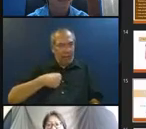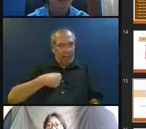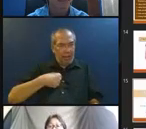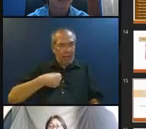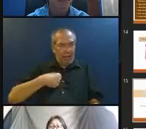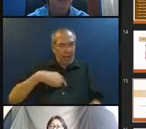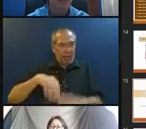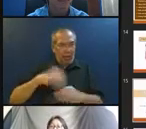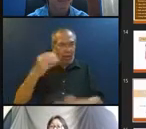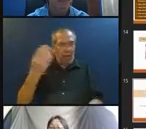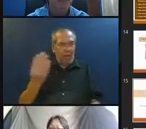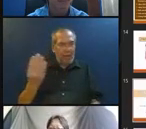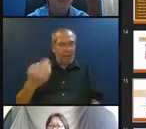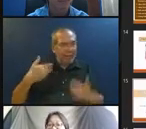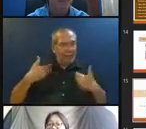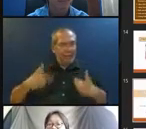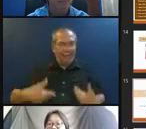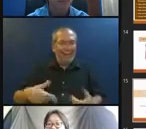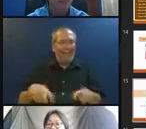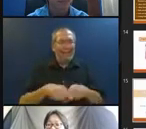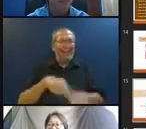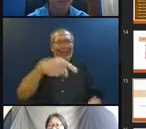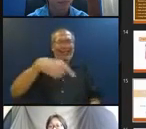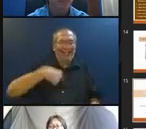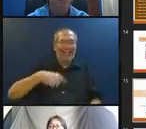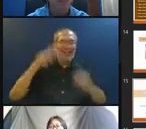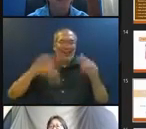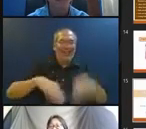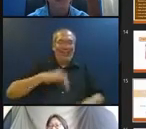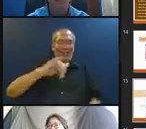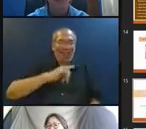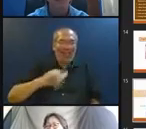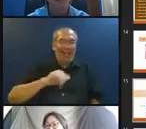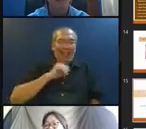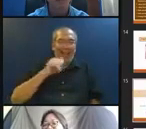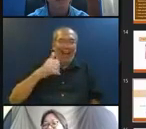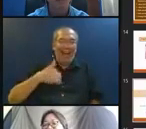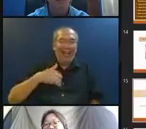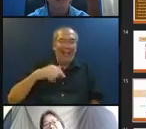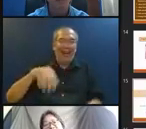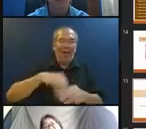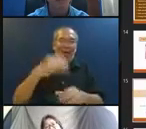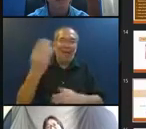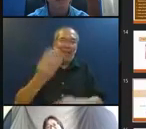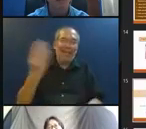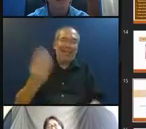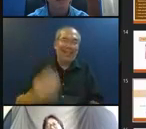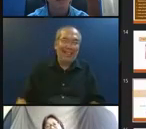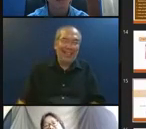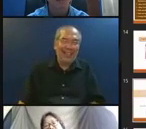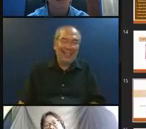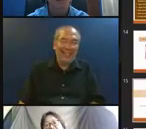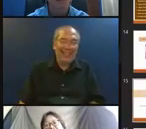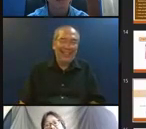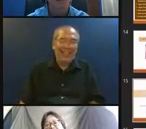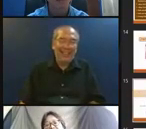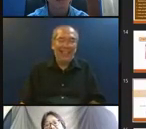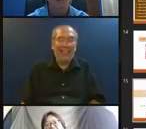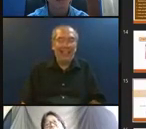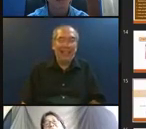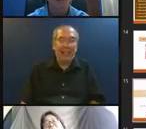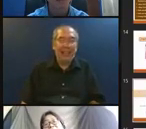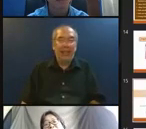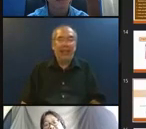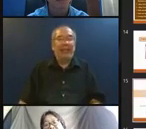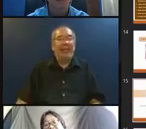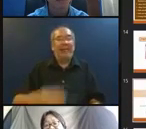So are you saying we are all abnormal? Are you saying the people with disabilities are abnormal? No, because I'm just like you, a